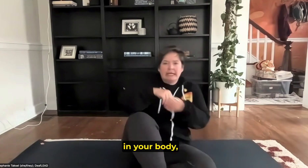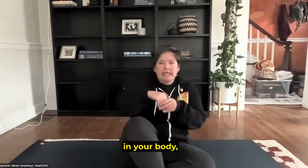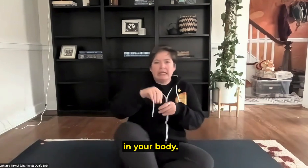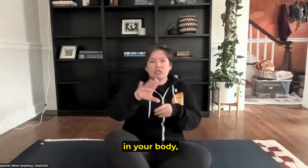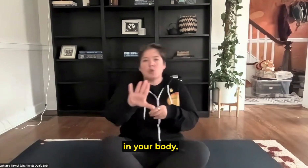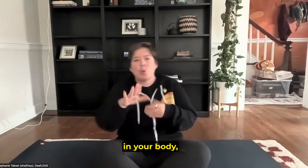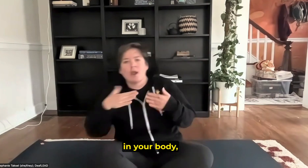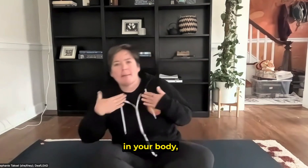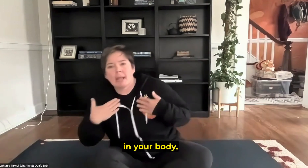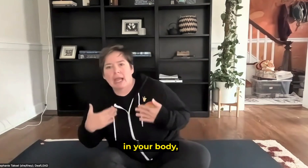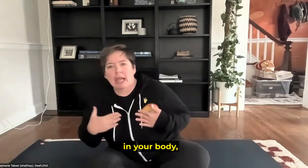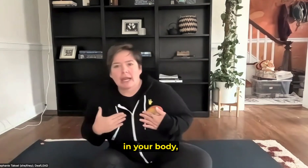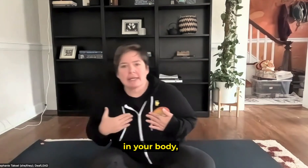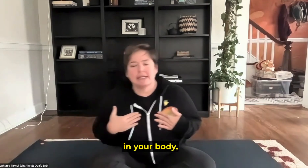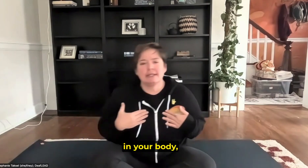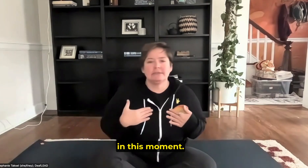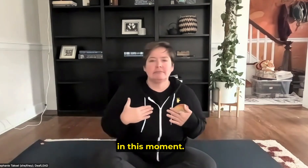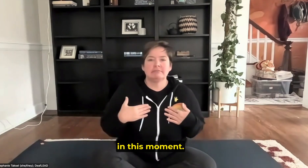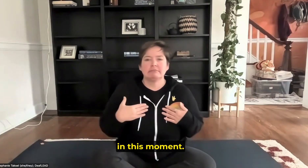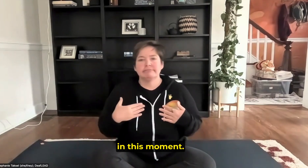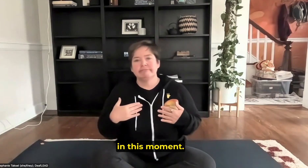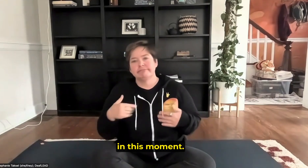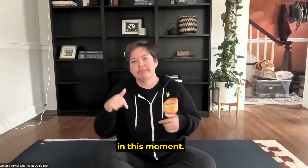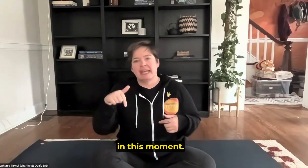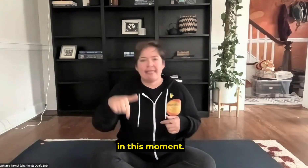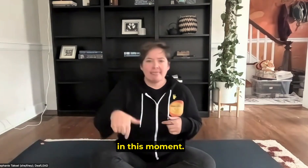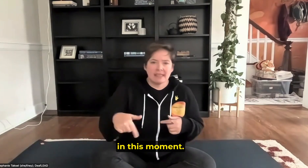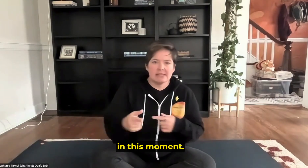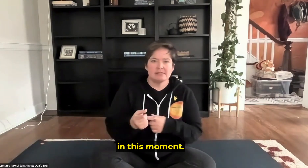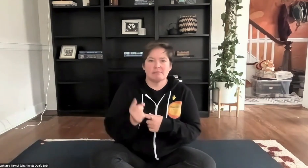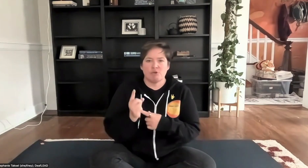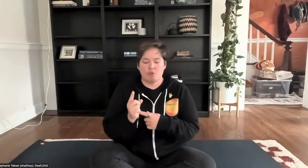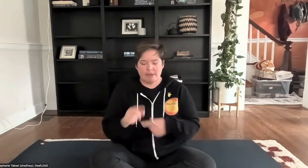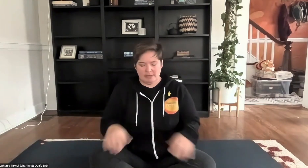in your body in this moment.